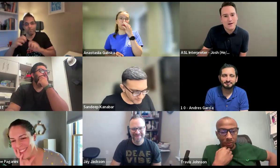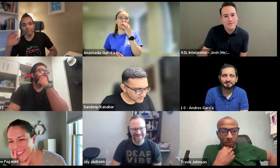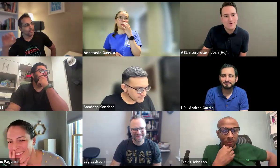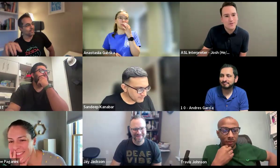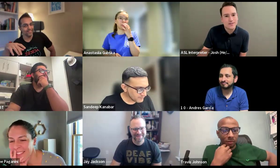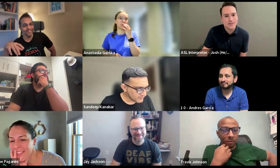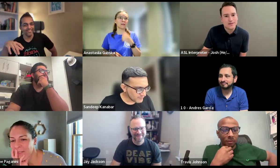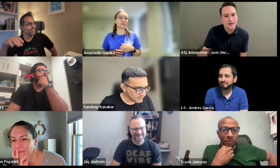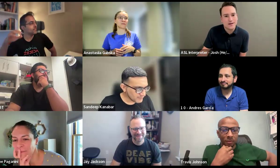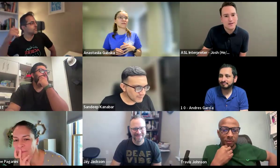All right, folks,